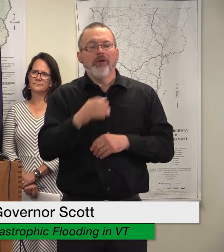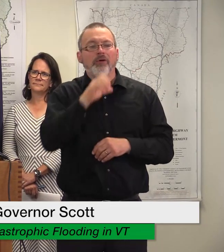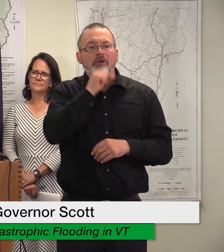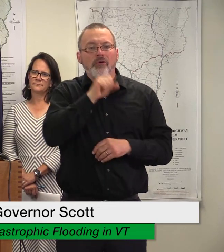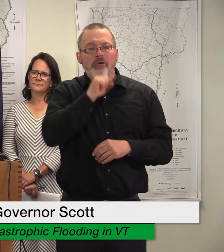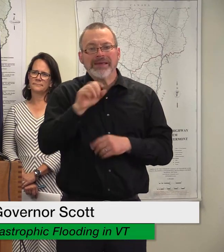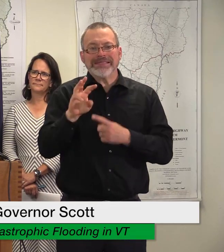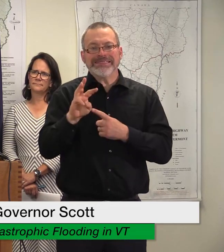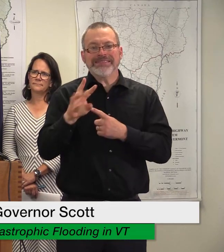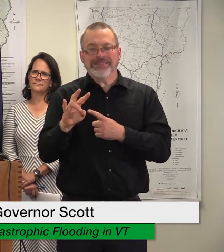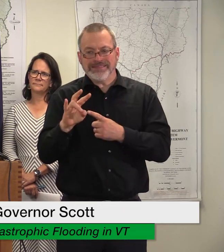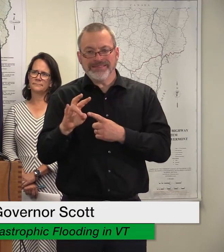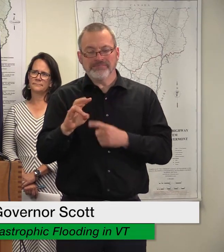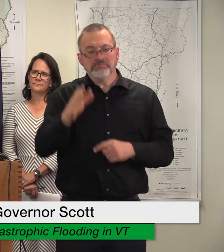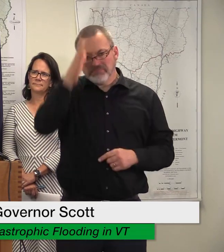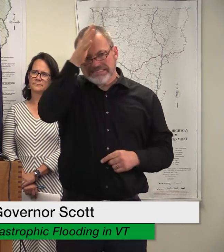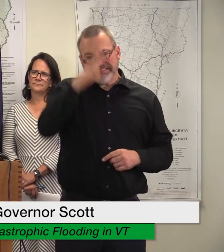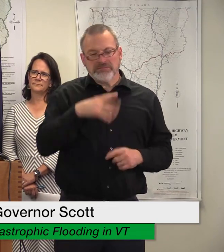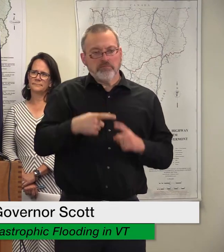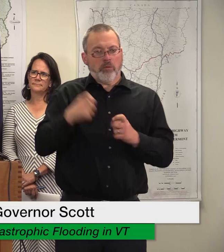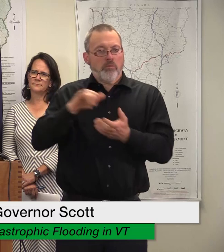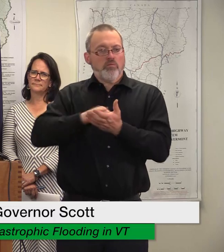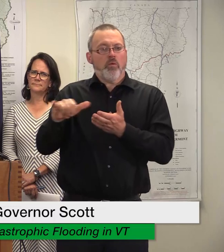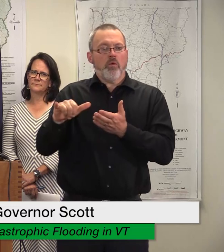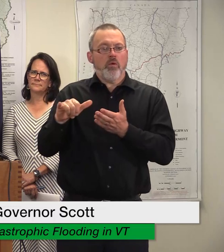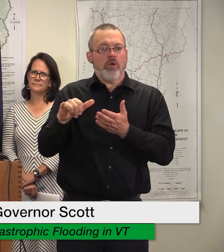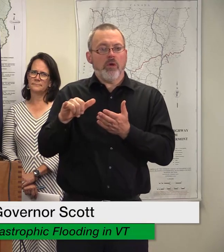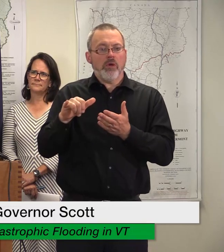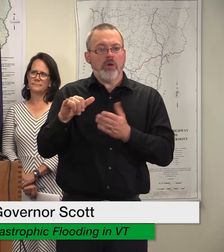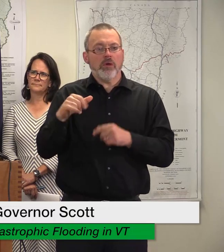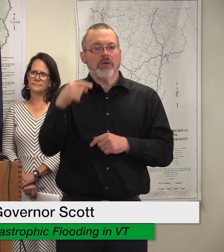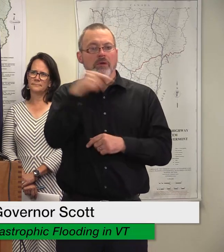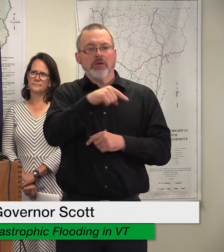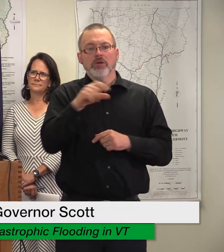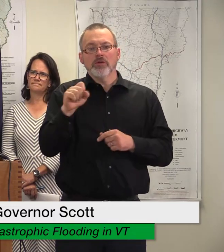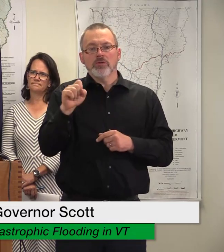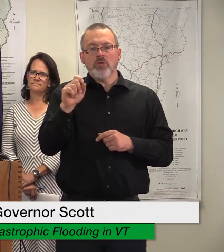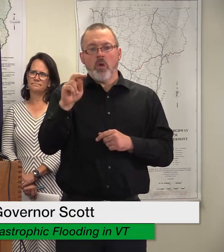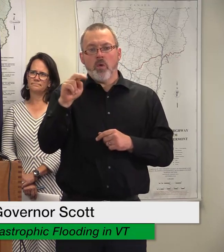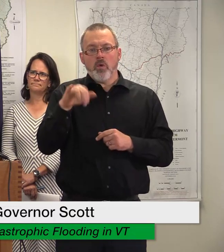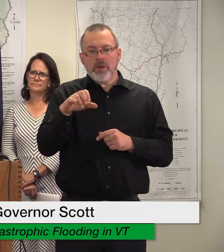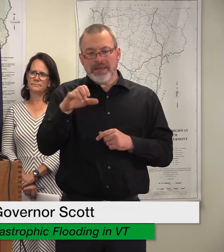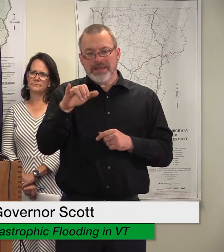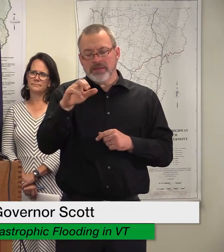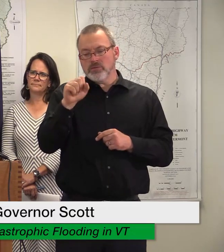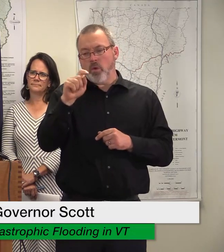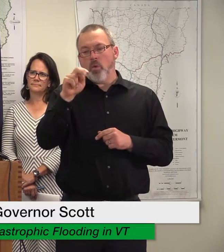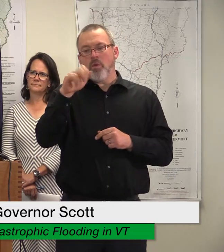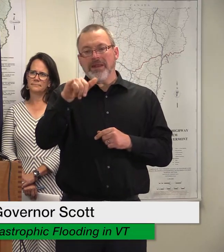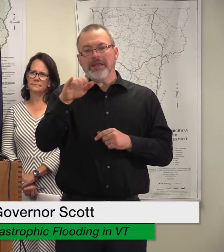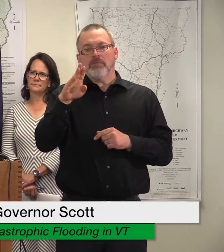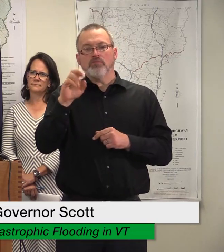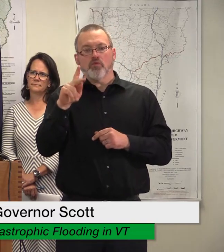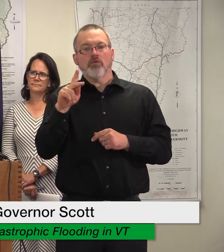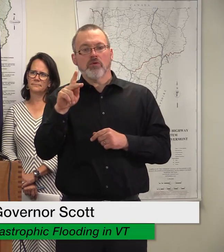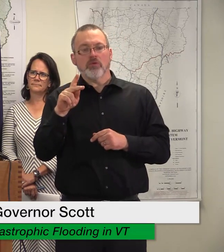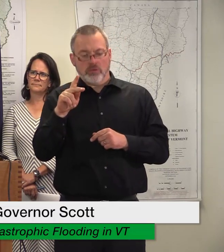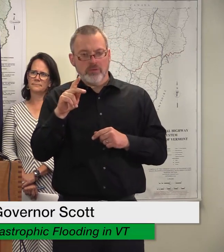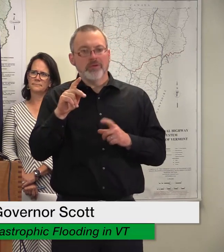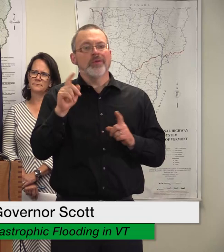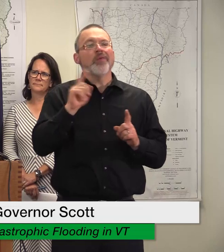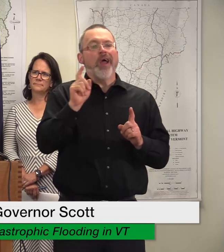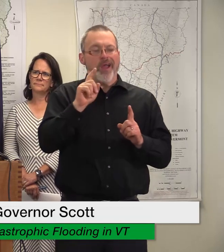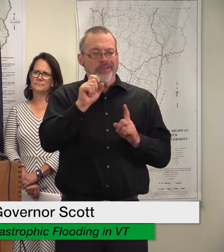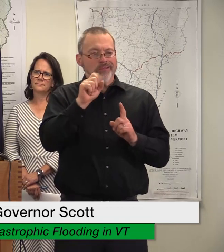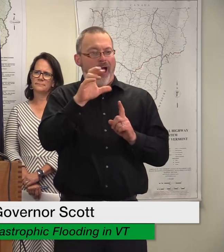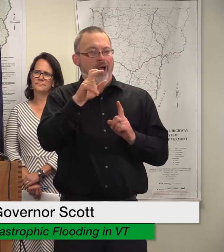State drowned in the swollen waters of Stony Brook near Stockbridge while hiking the Appalachian Trail. Our condolences go out to all of